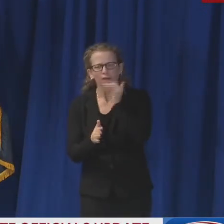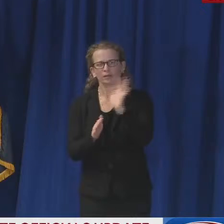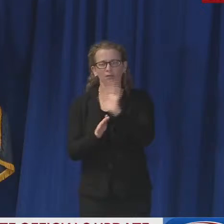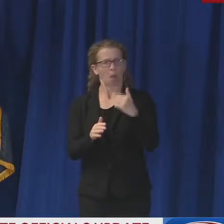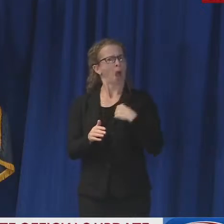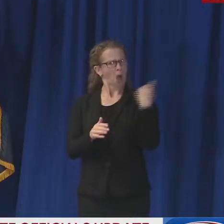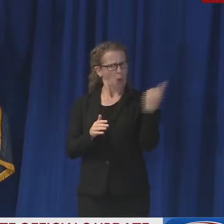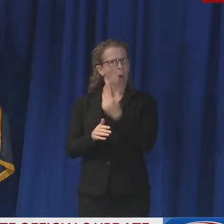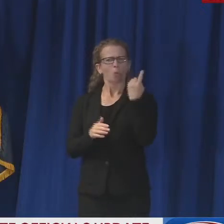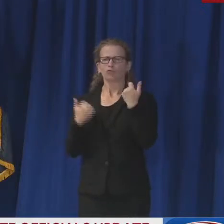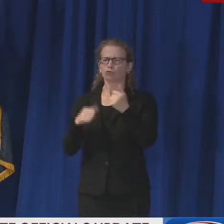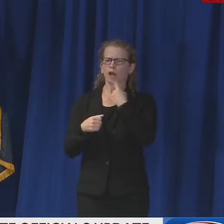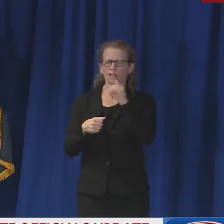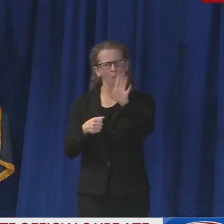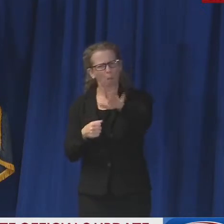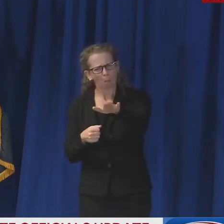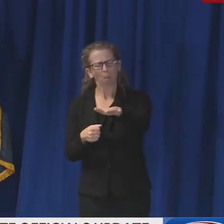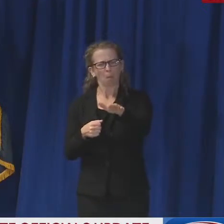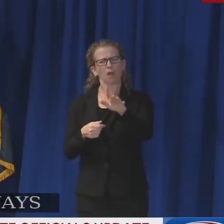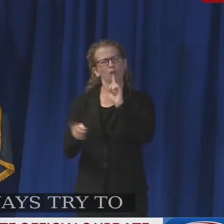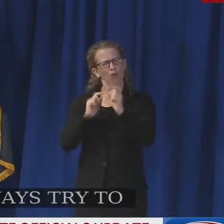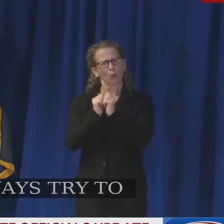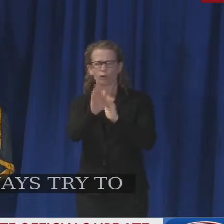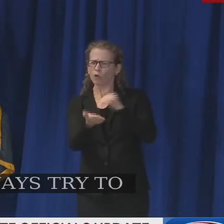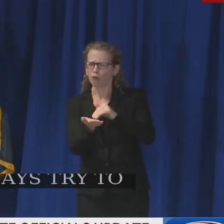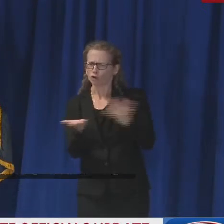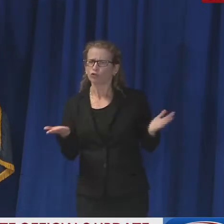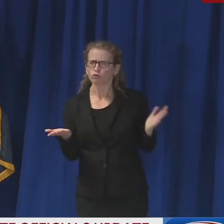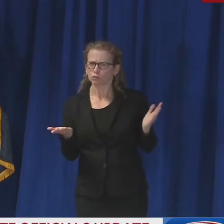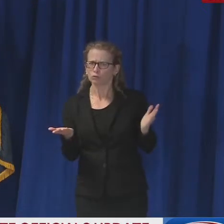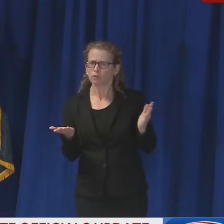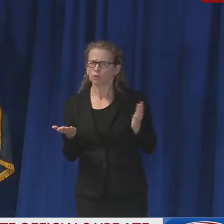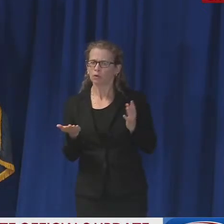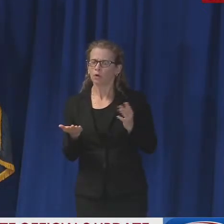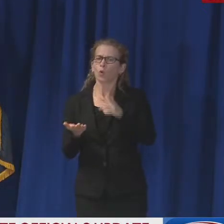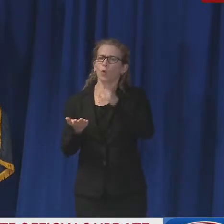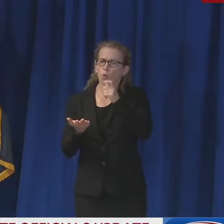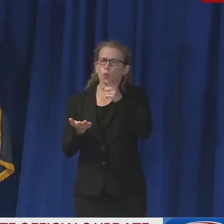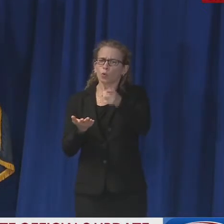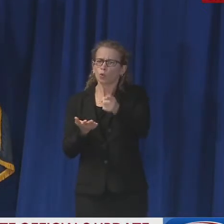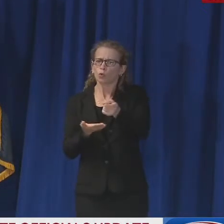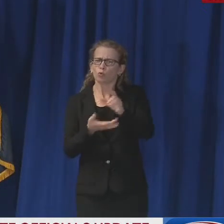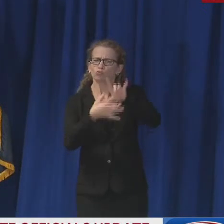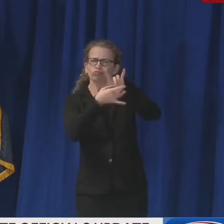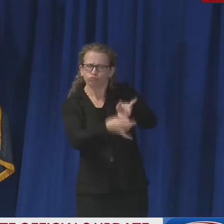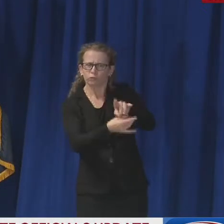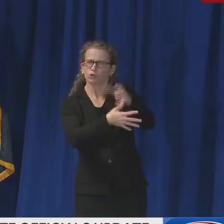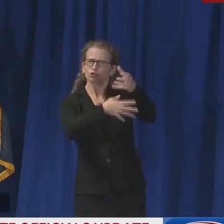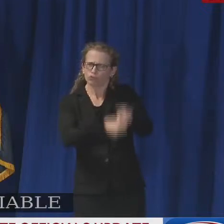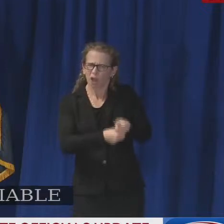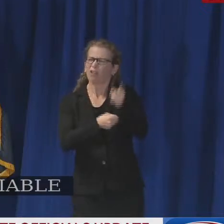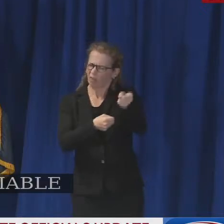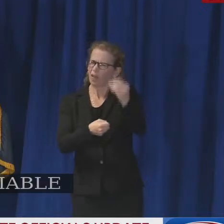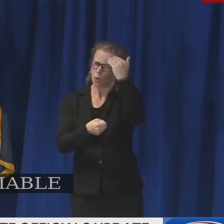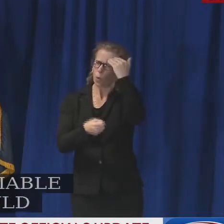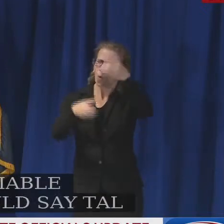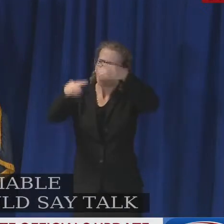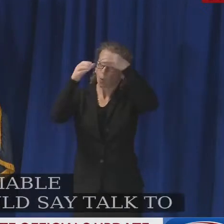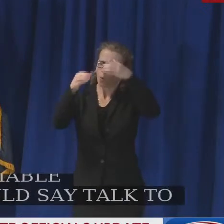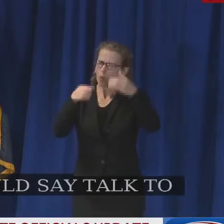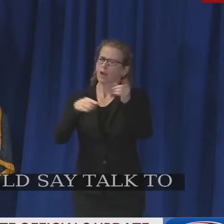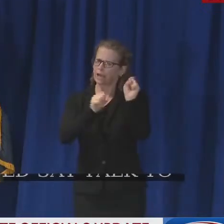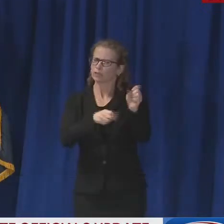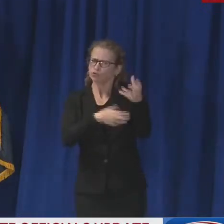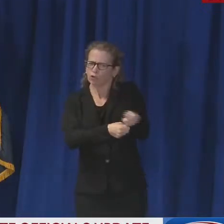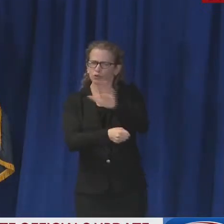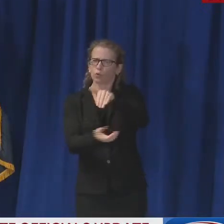you know, more viable information, I would say talk to your doctor, right? Talk to your trusted healthcare provider. They know. And I think, you